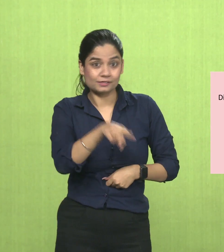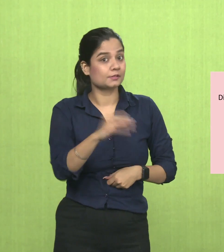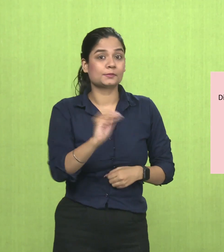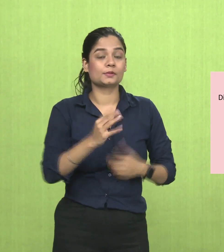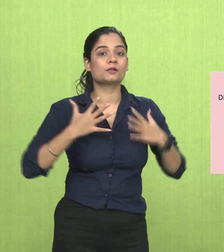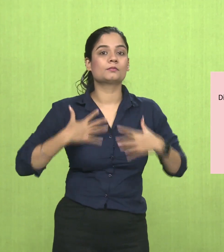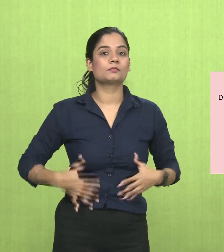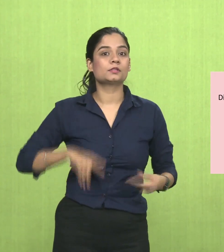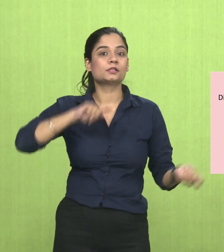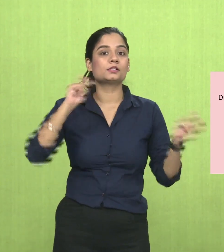Malfunctioning of some body part.